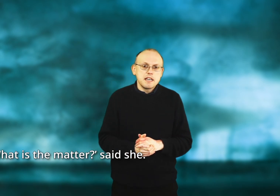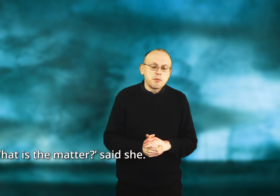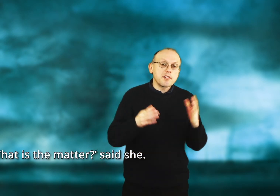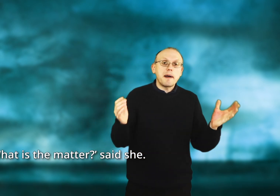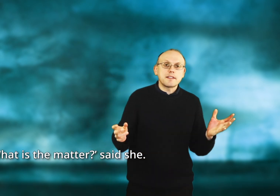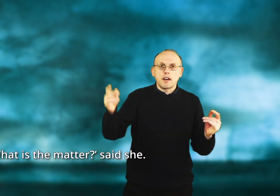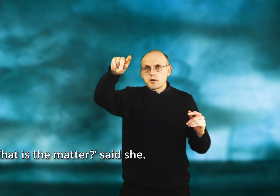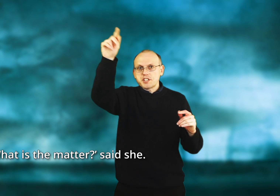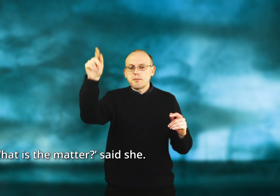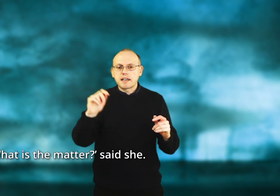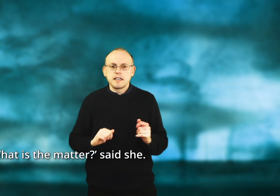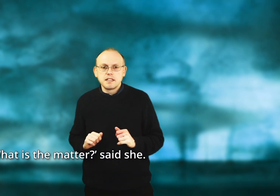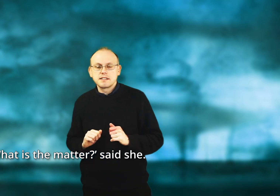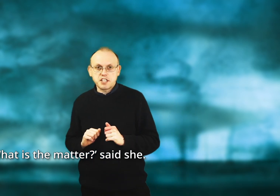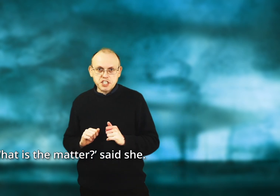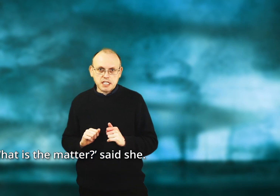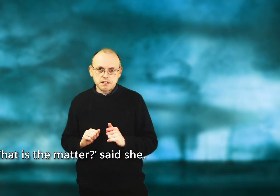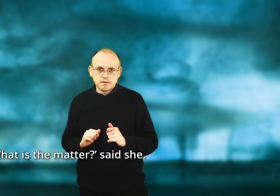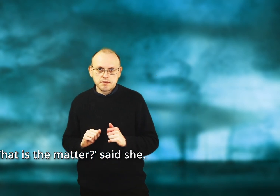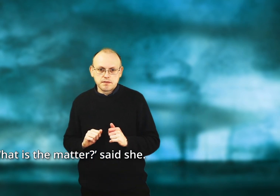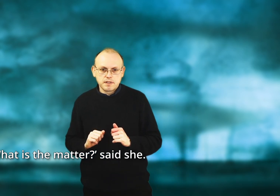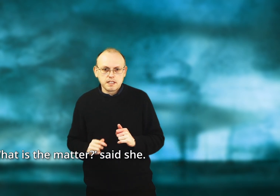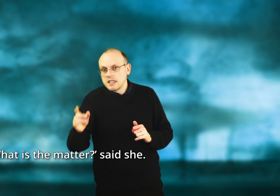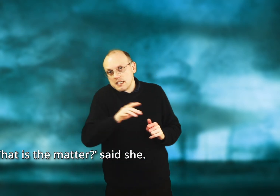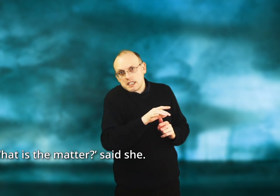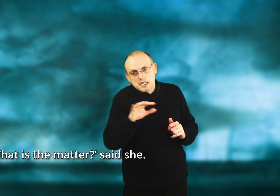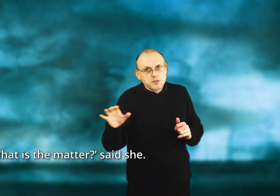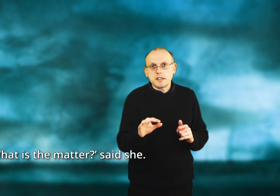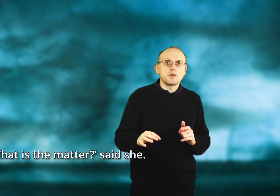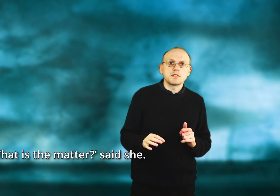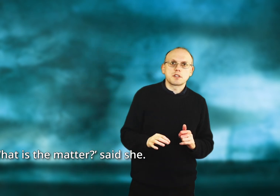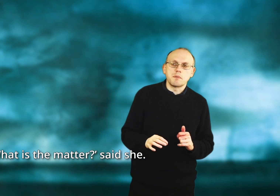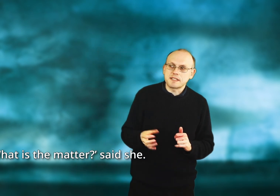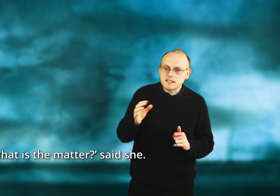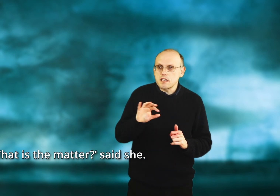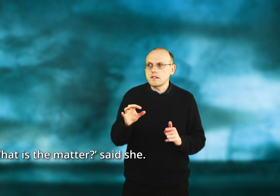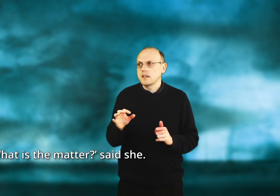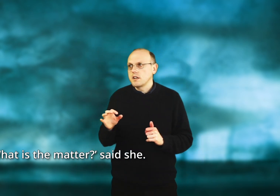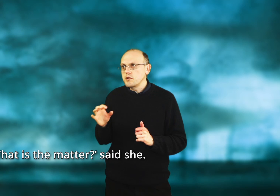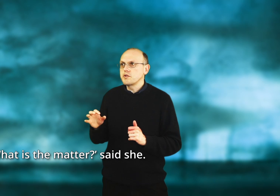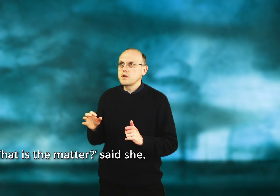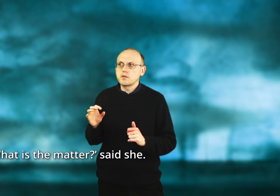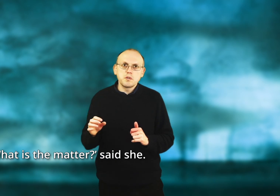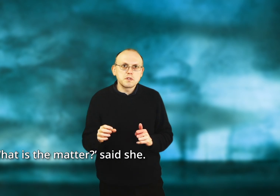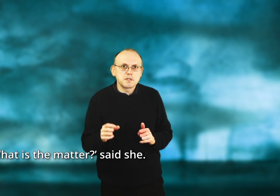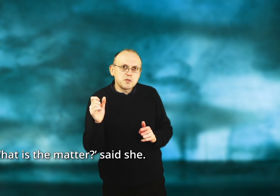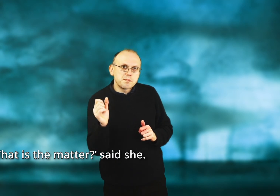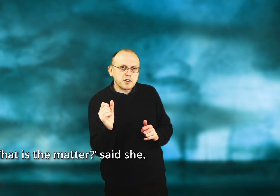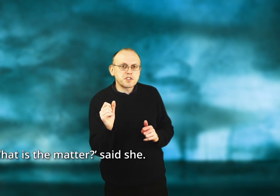is the matter? Question mark, said she. I don't need to use commas. It's not usual to use 2 punctuation